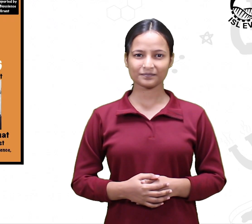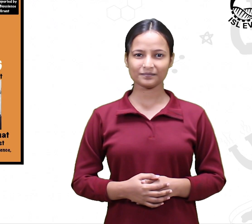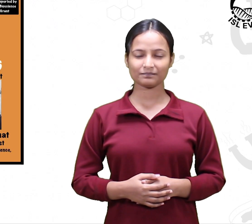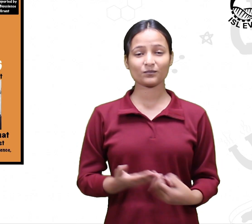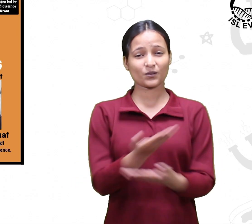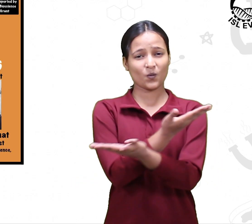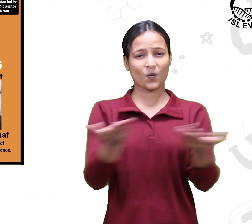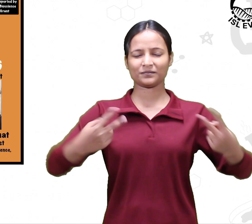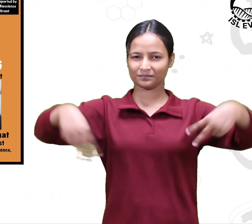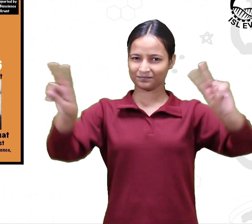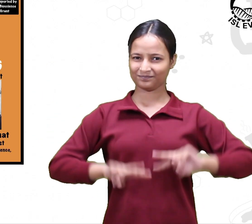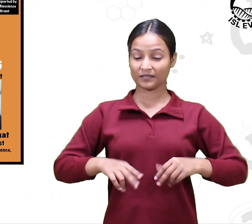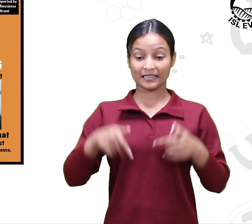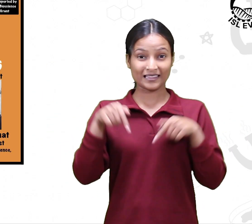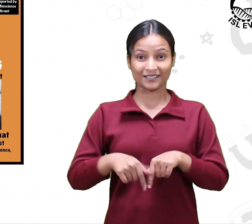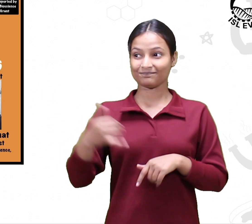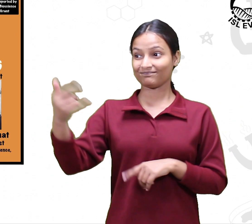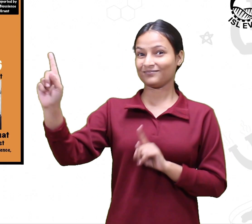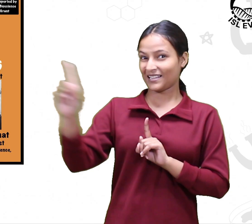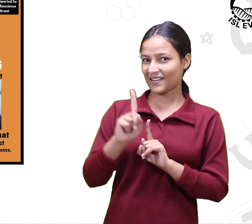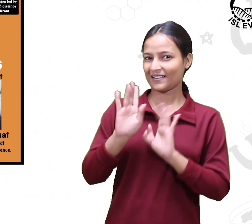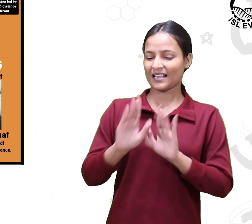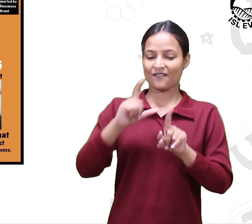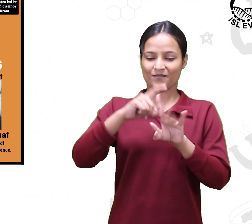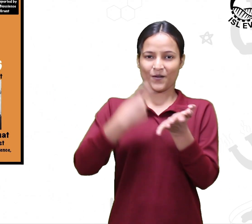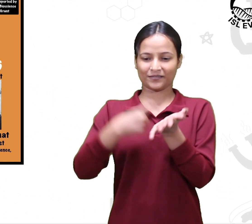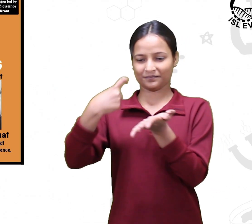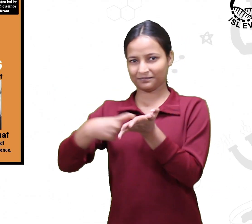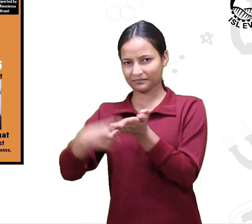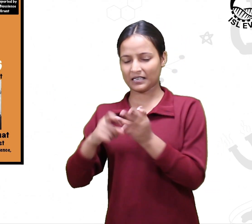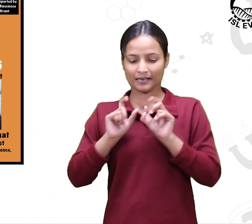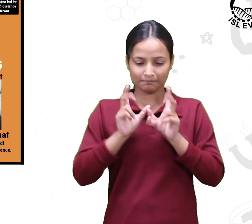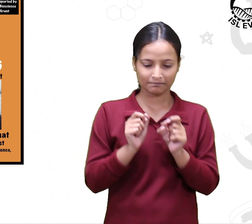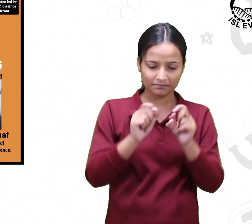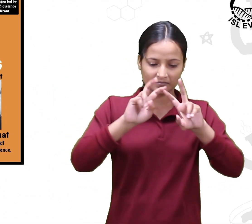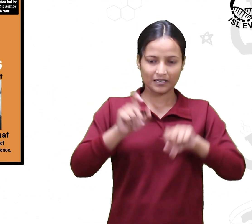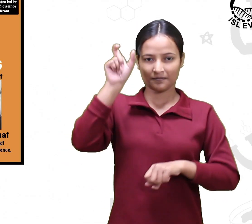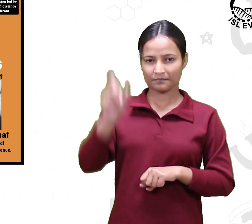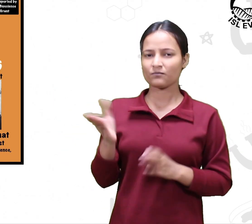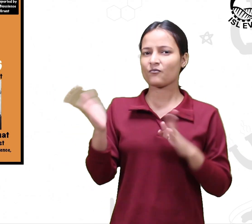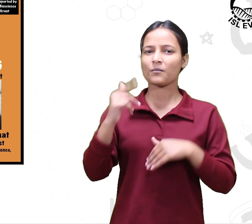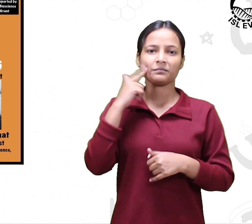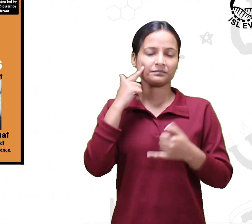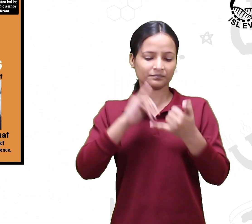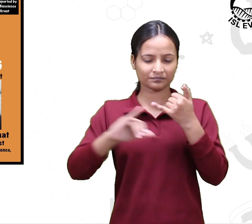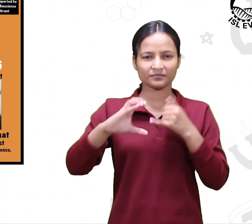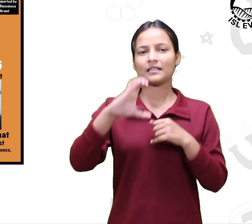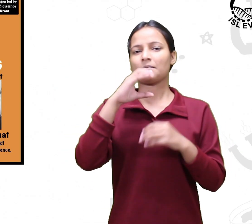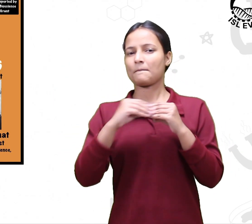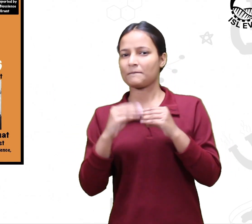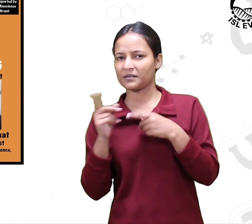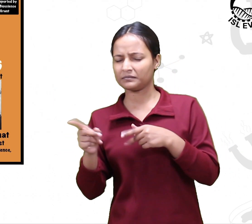So, welcome back, everybody. We now have Dr. Ramrai Bhatt, who is a cancer researcher from Indian Institute of Science, Bangalore.